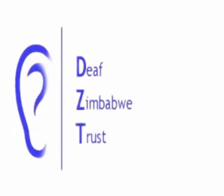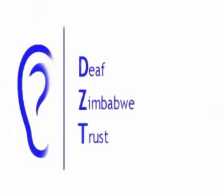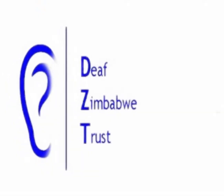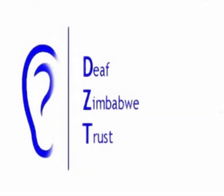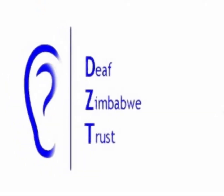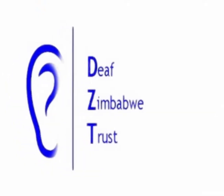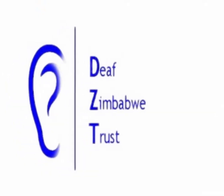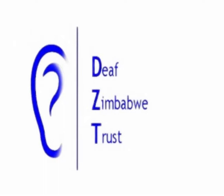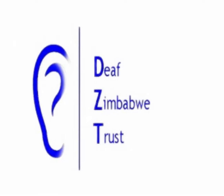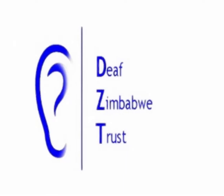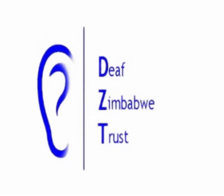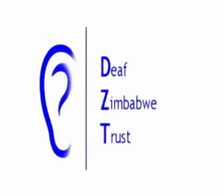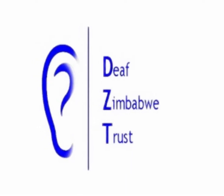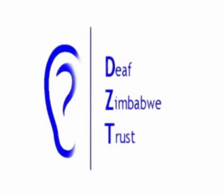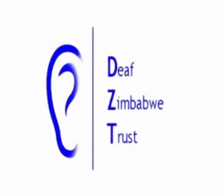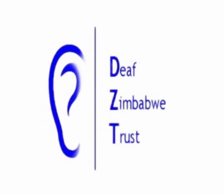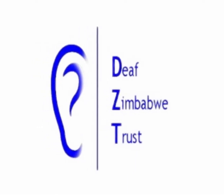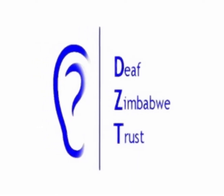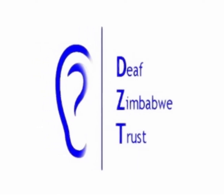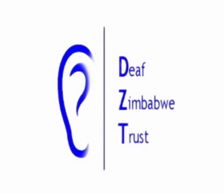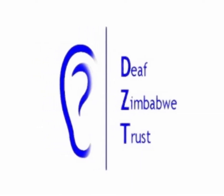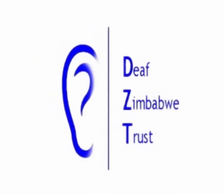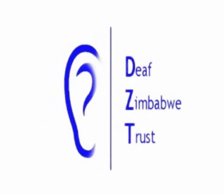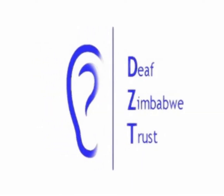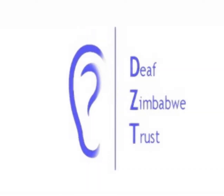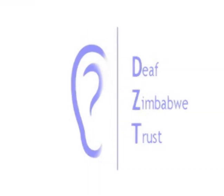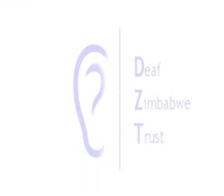much. You